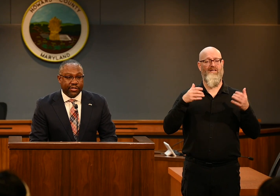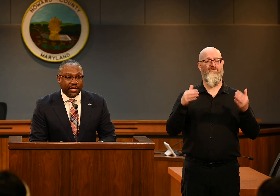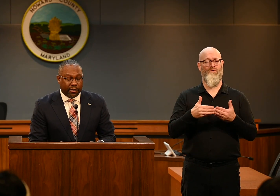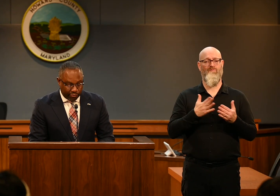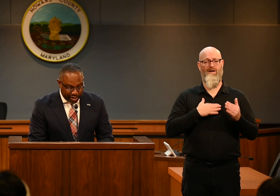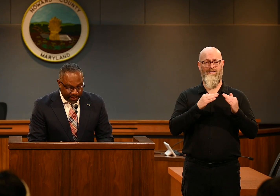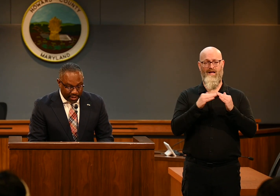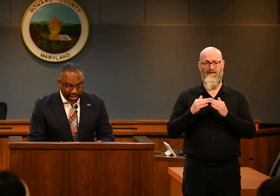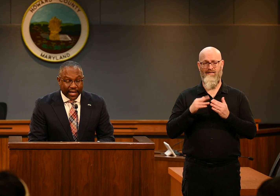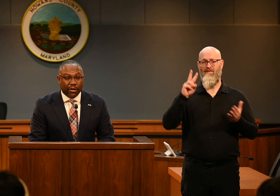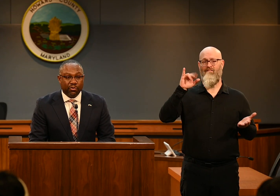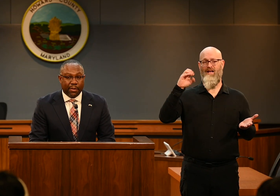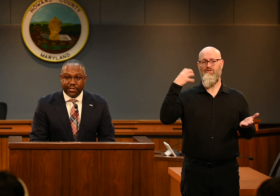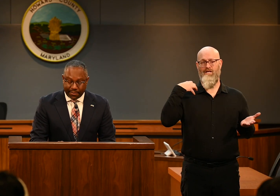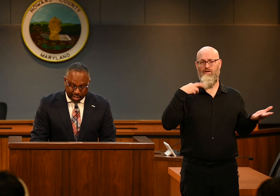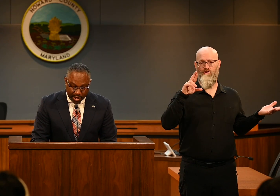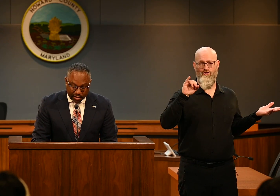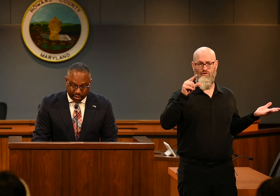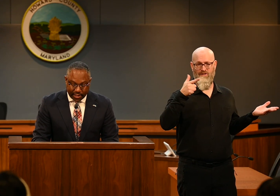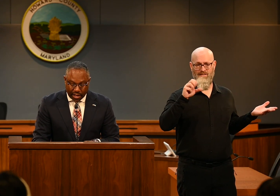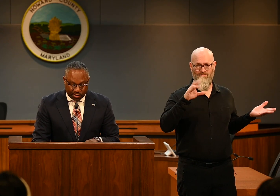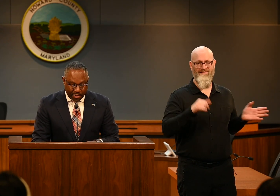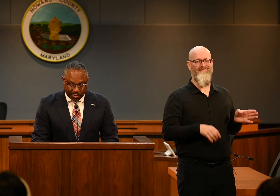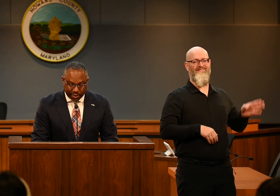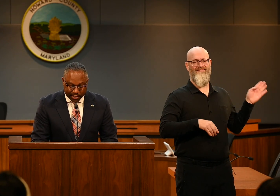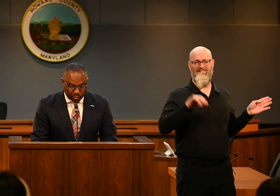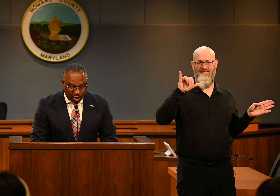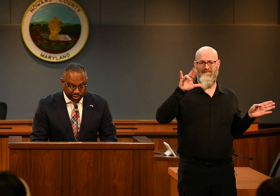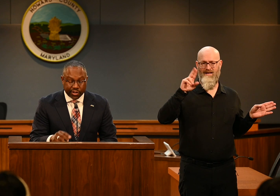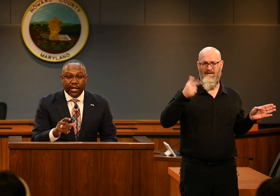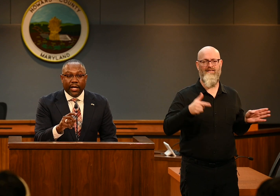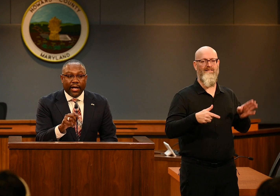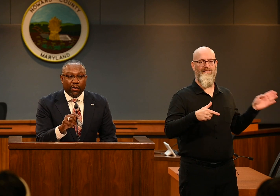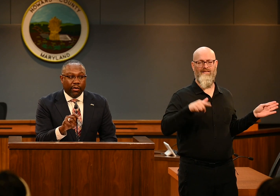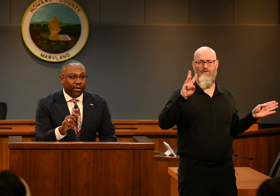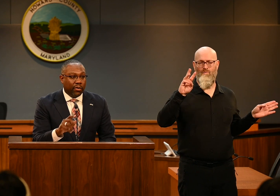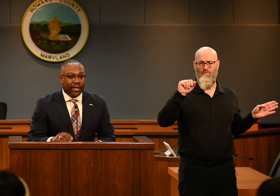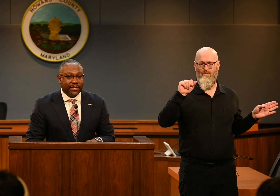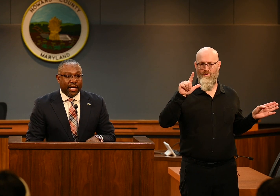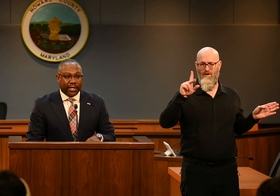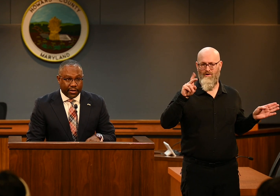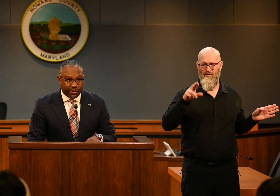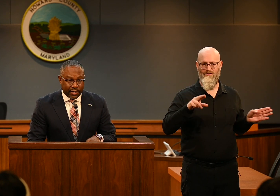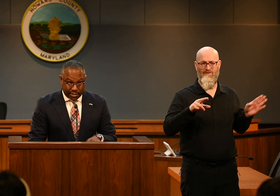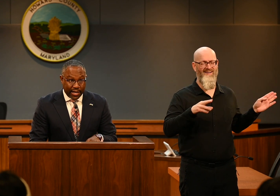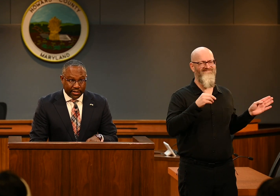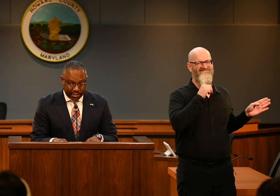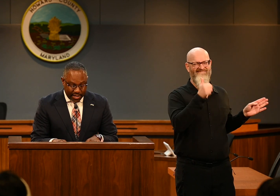Chair Christiana Rigby, Council Member Deb Young, Council Member Liz Walsh, and although he is not